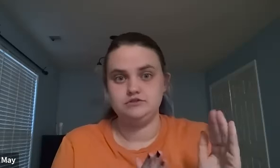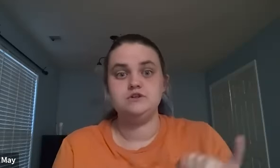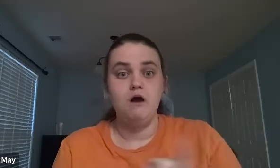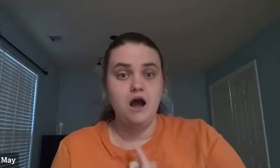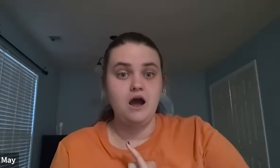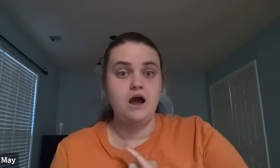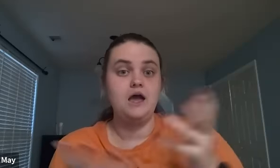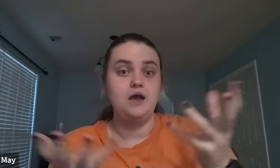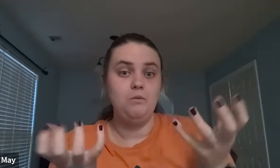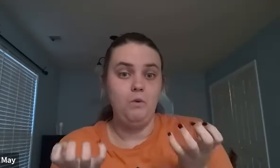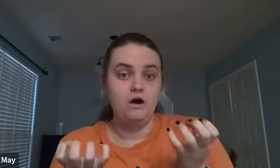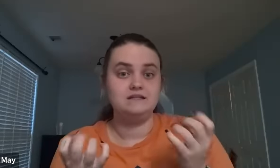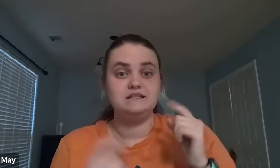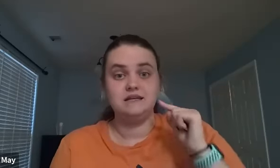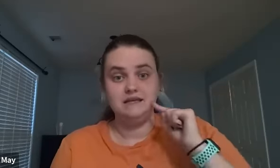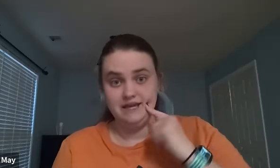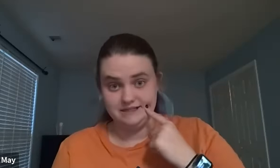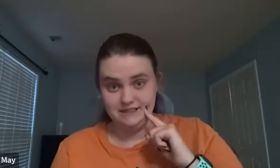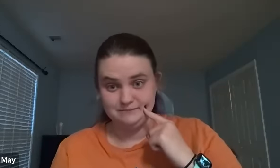So I want candy.